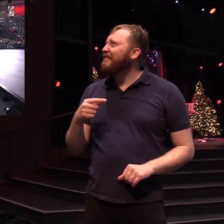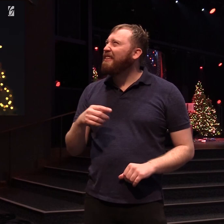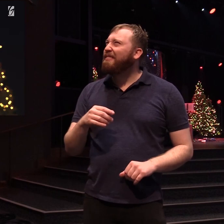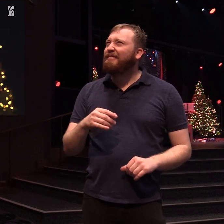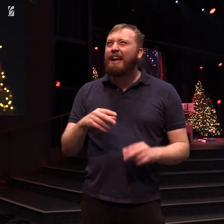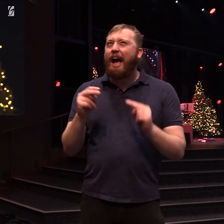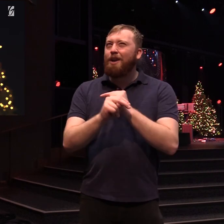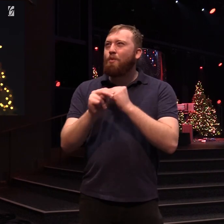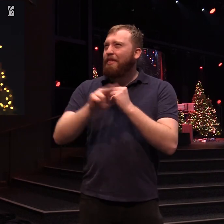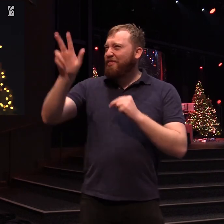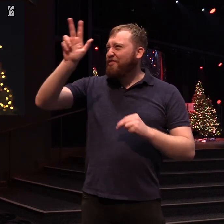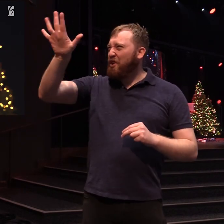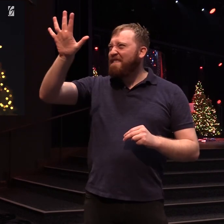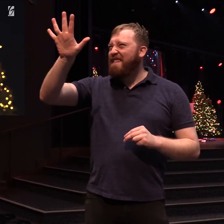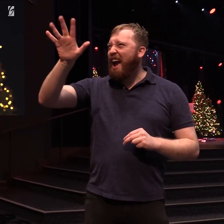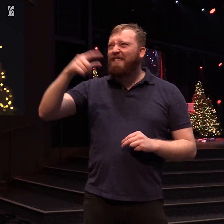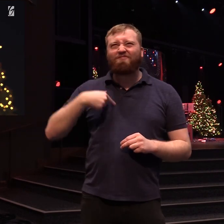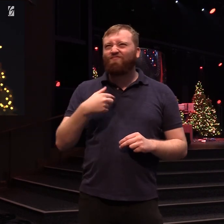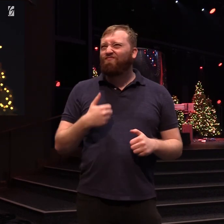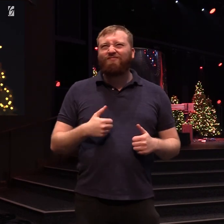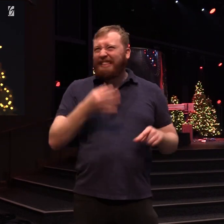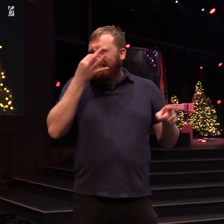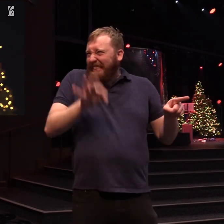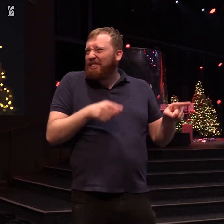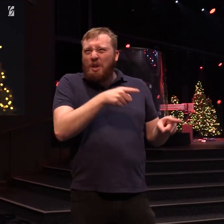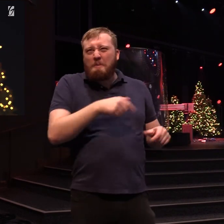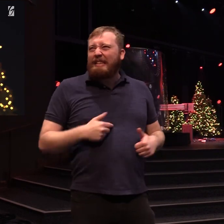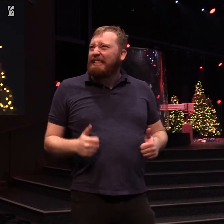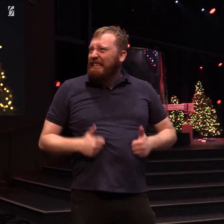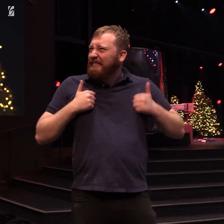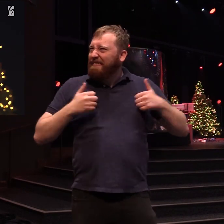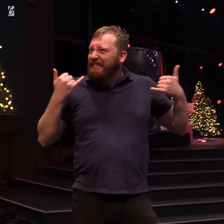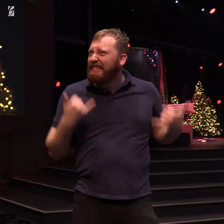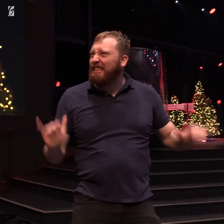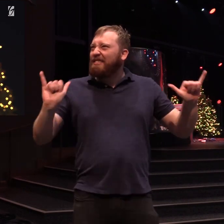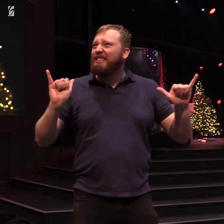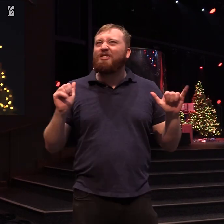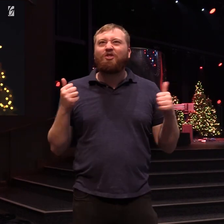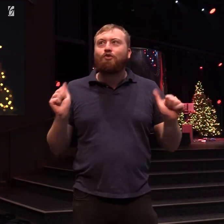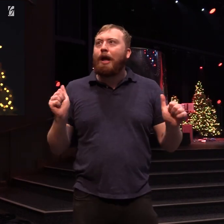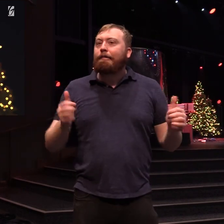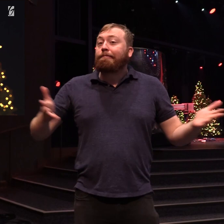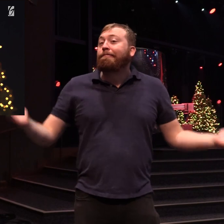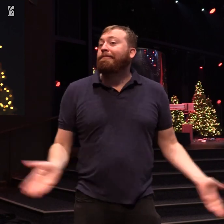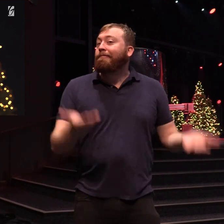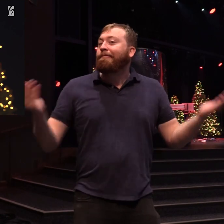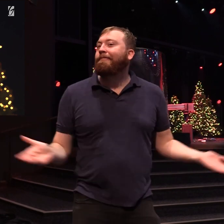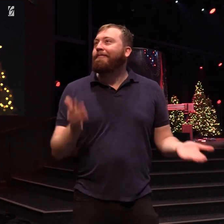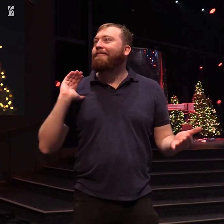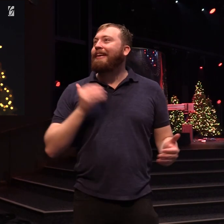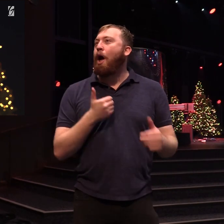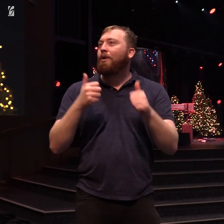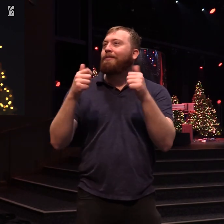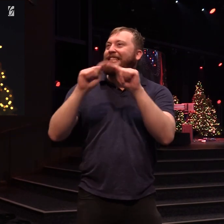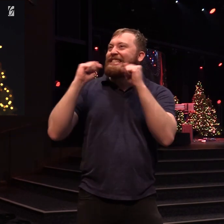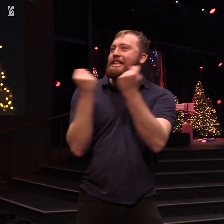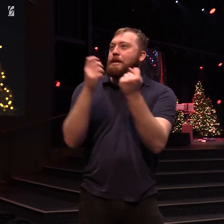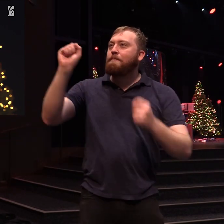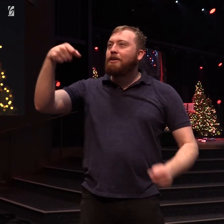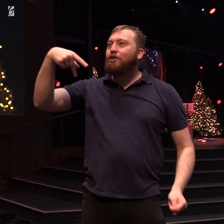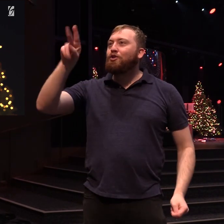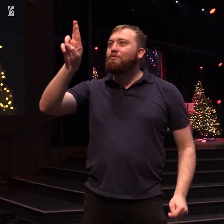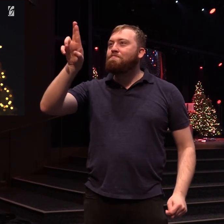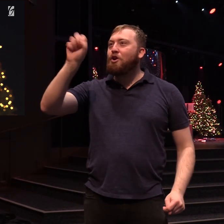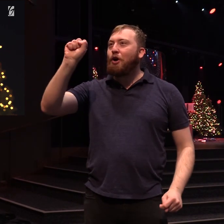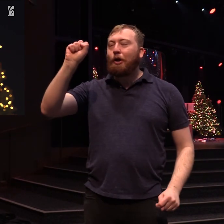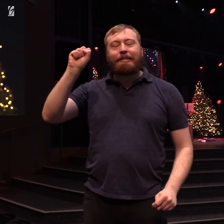I-35? Yeah, just right down the road. Still trying to awaken our spurs a little bit. We're having a hard time right now,